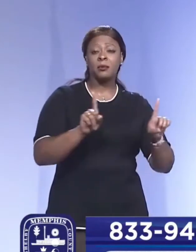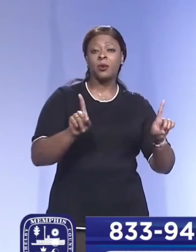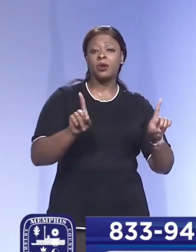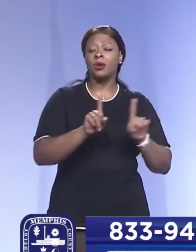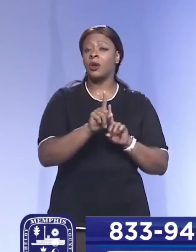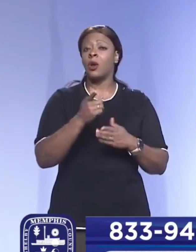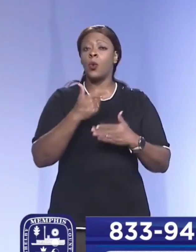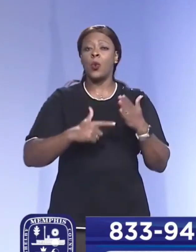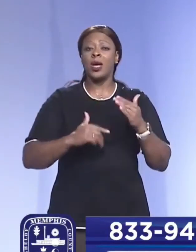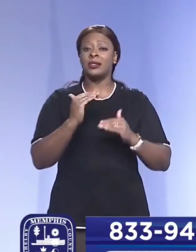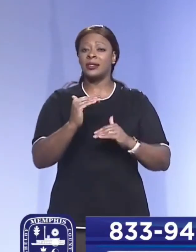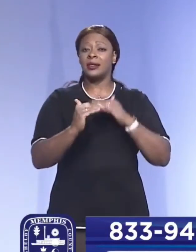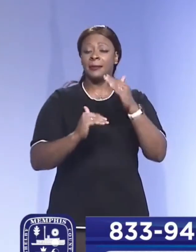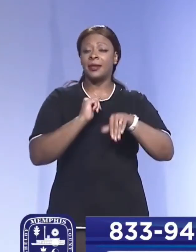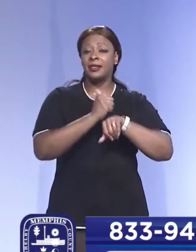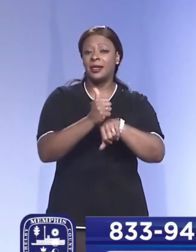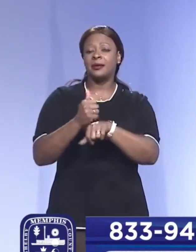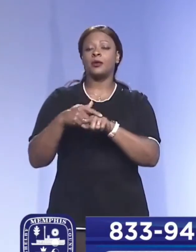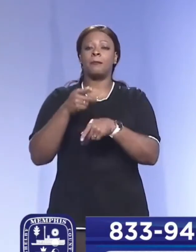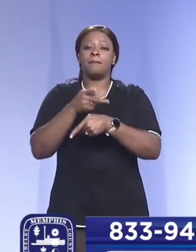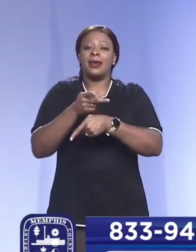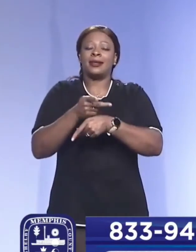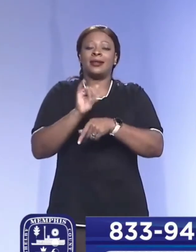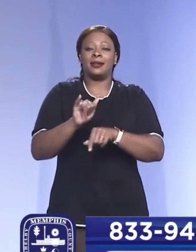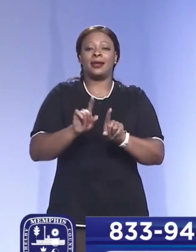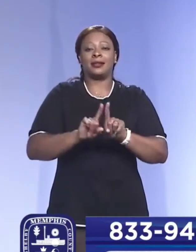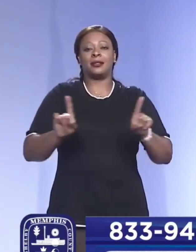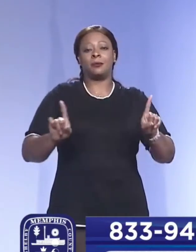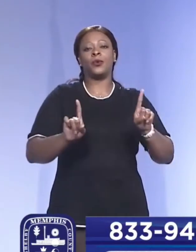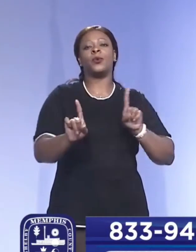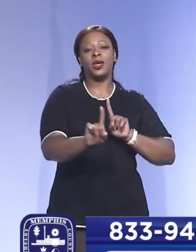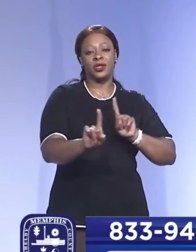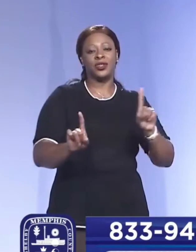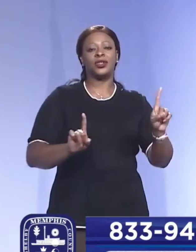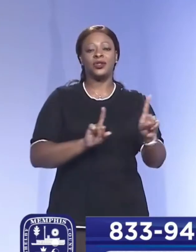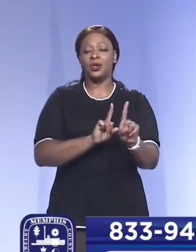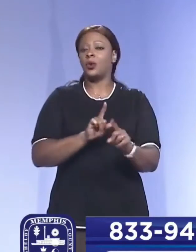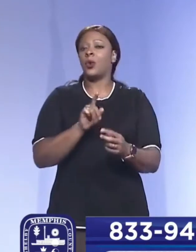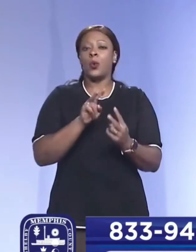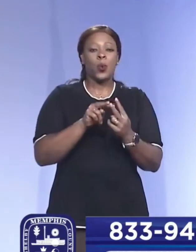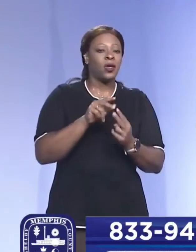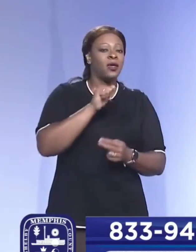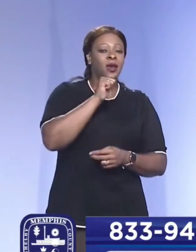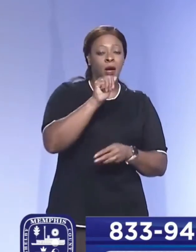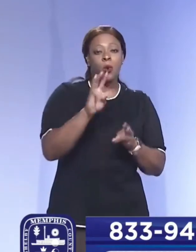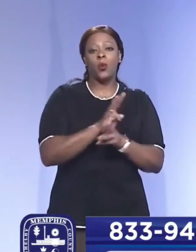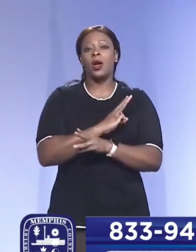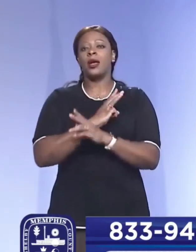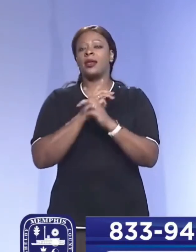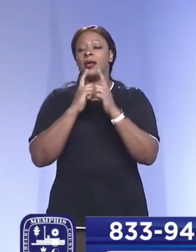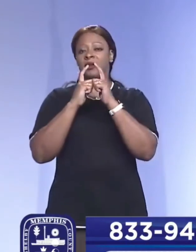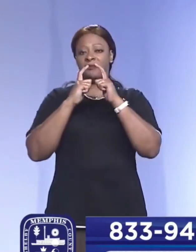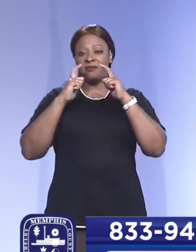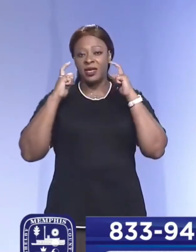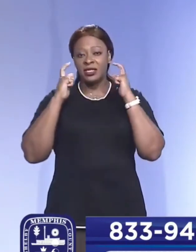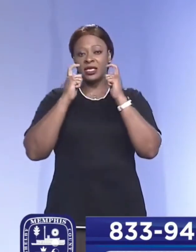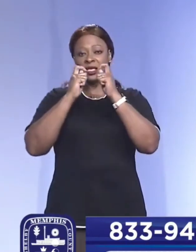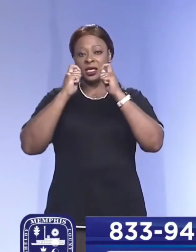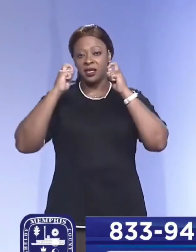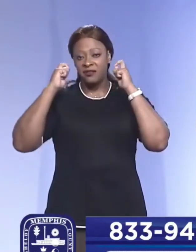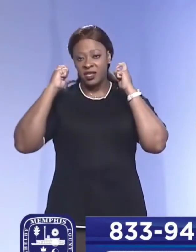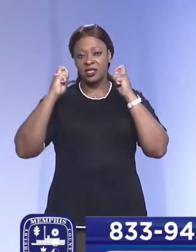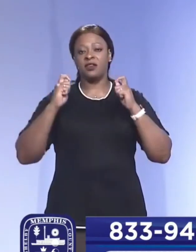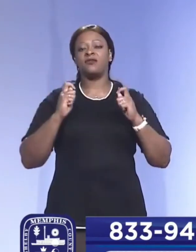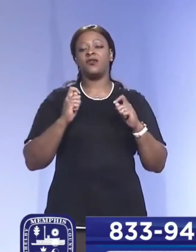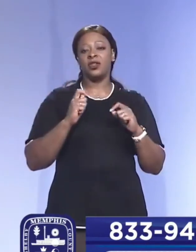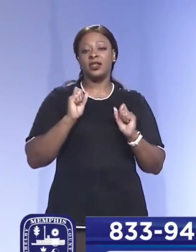what measures are in place to maintain that separation? Whether or not they're wearing the facial covering, if they